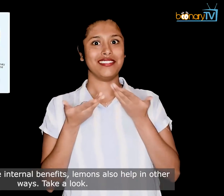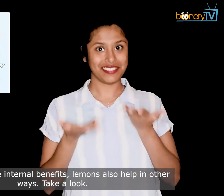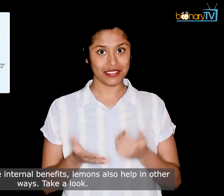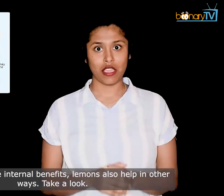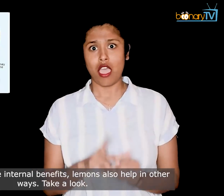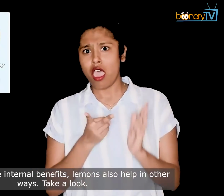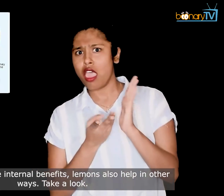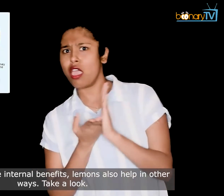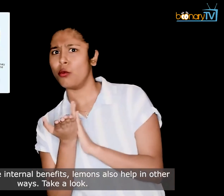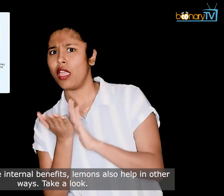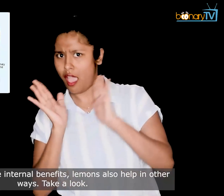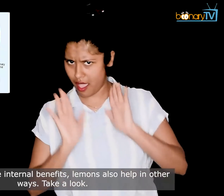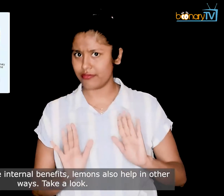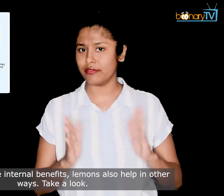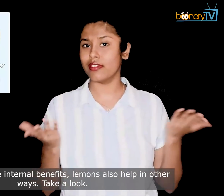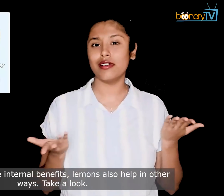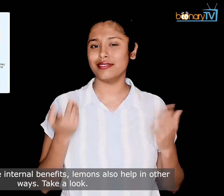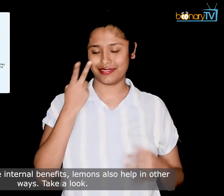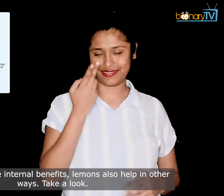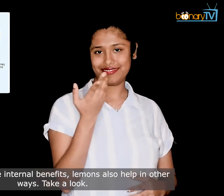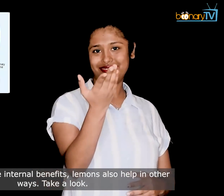lemons also help in other ways. Take a look.